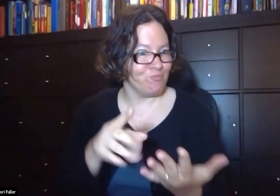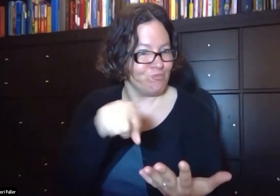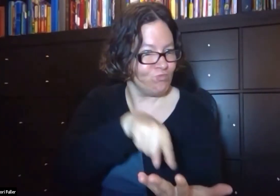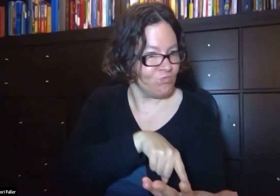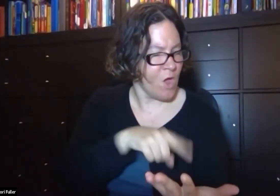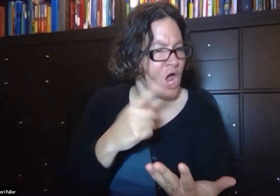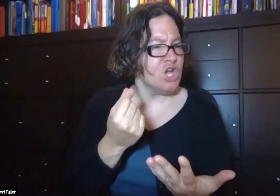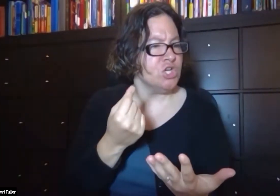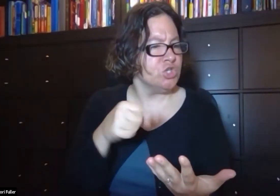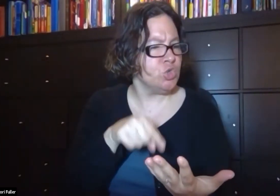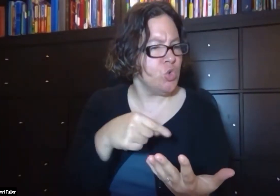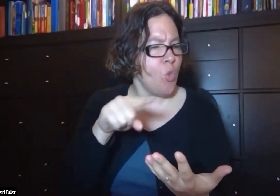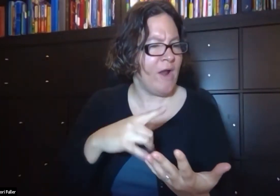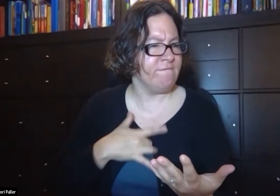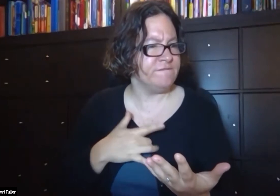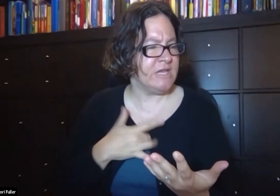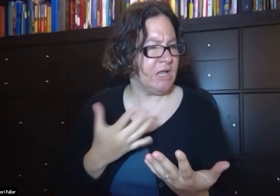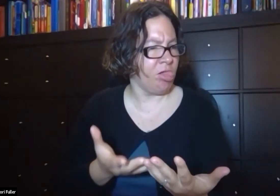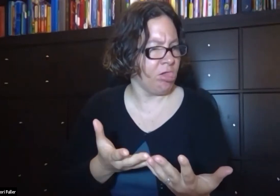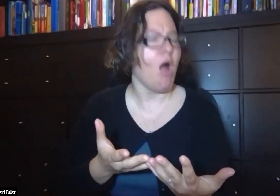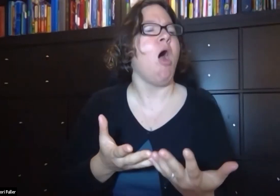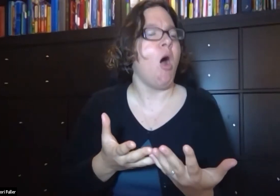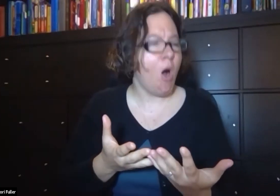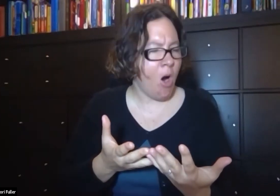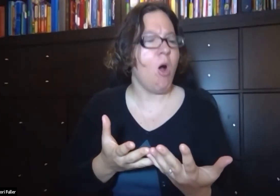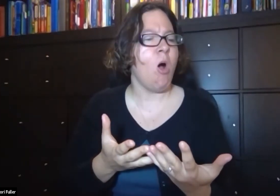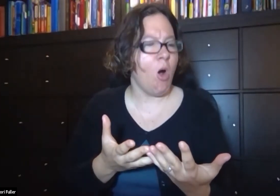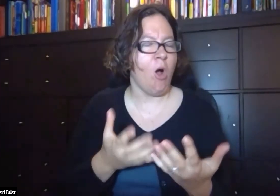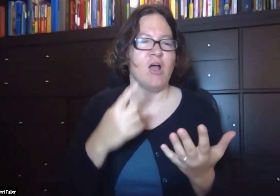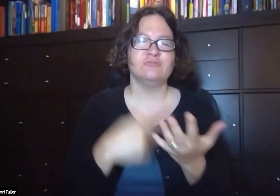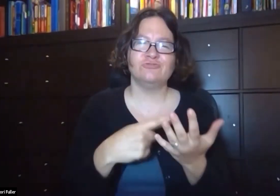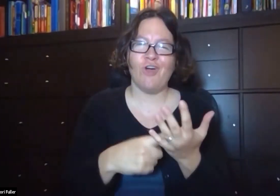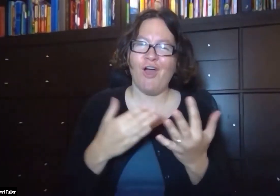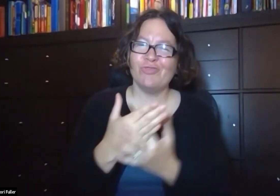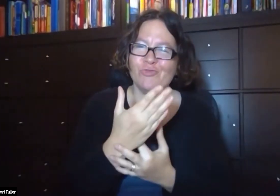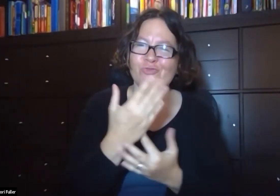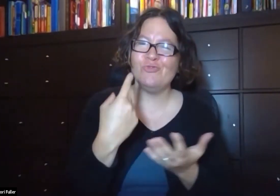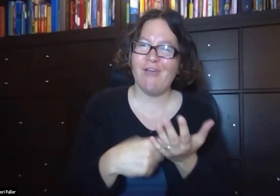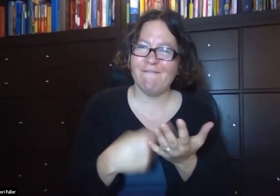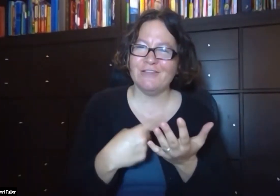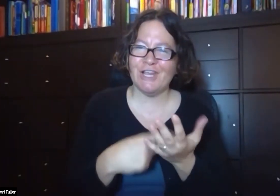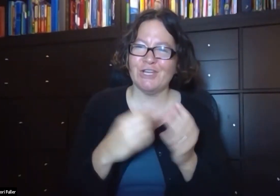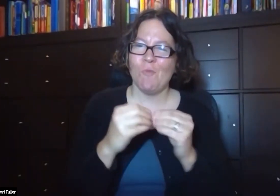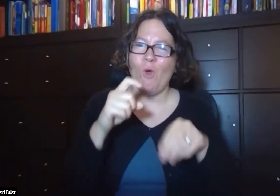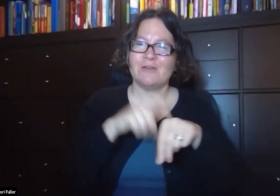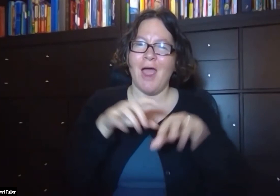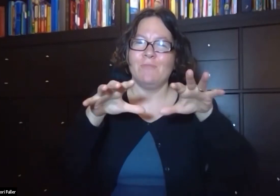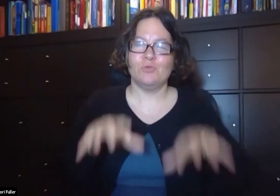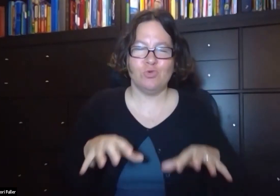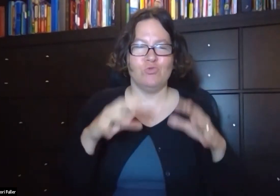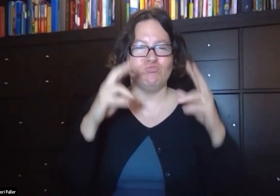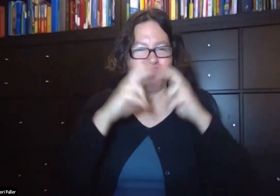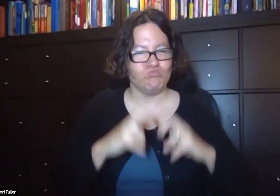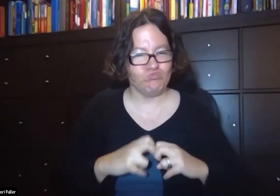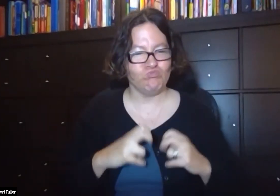But now I'm able to do this. I have the time to be with my children, and even to bring in examples